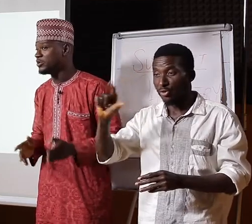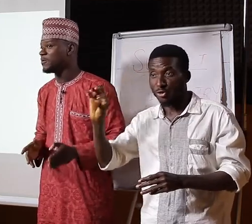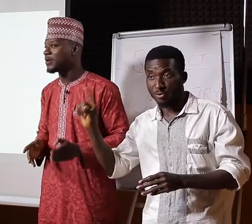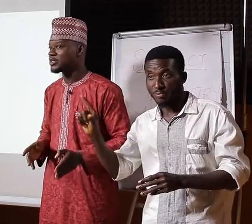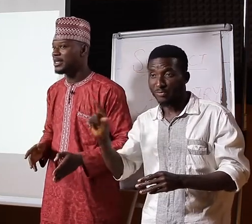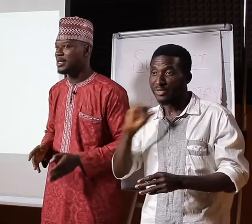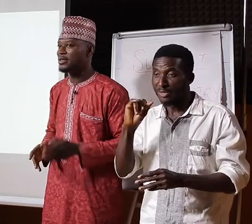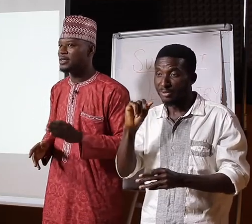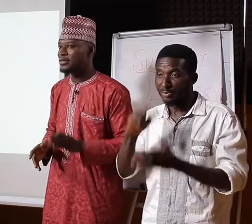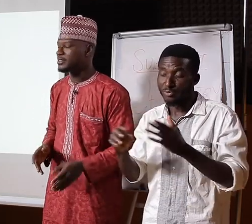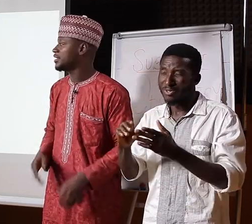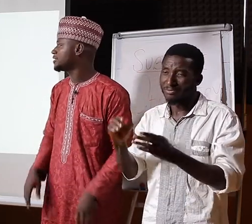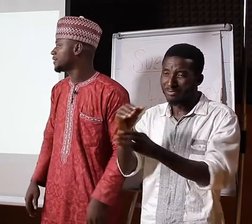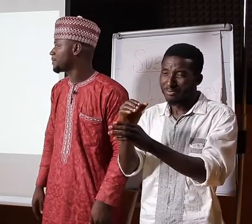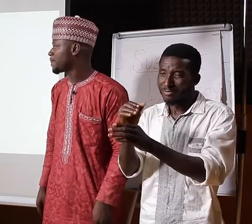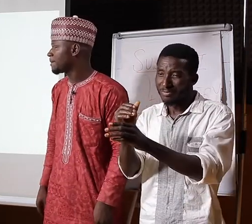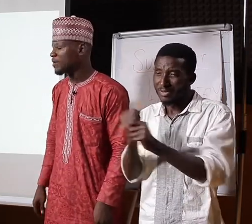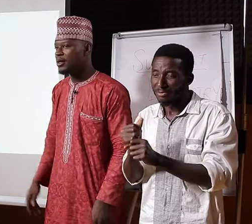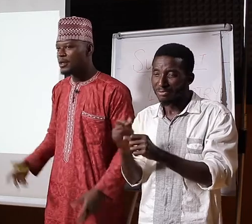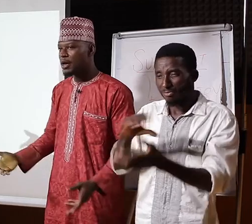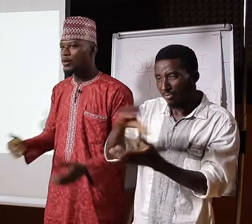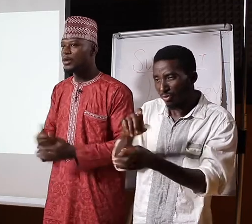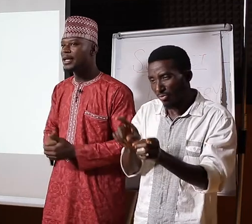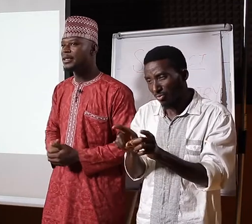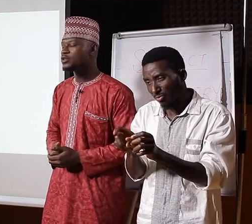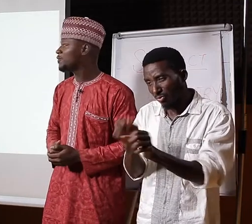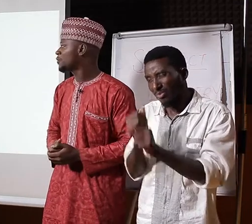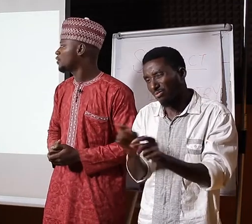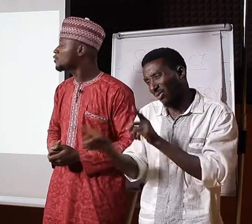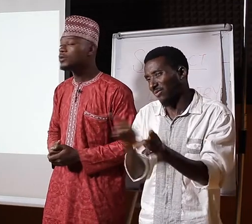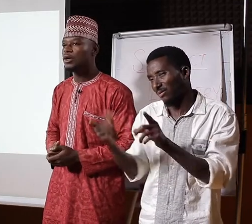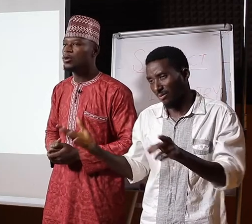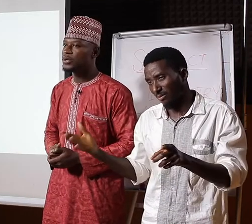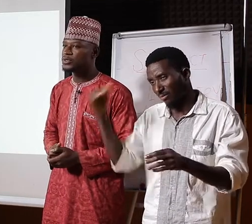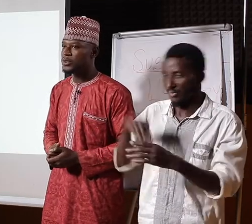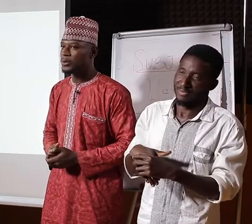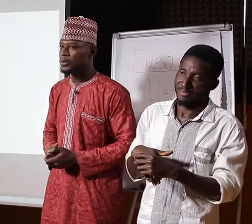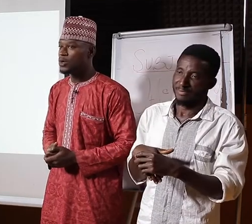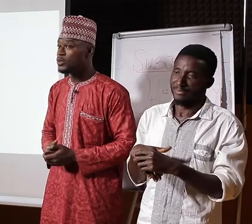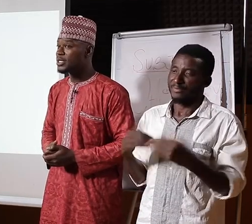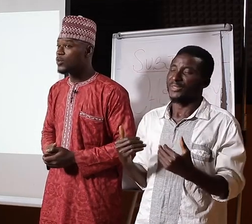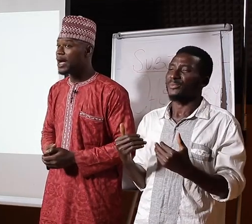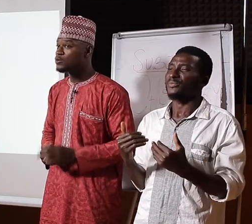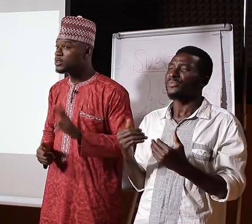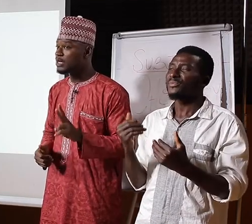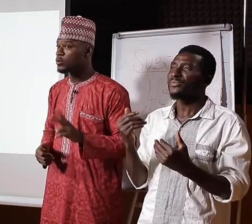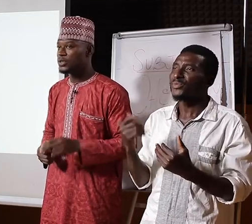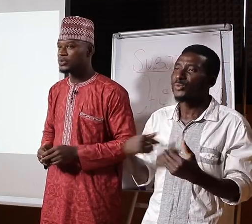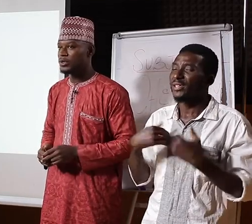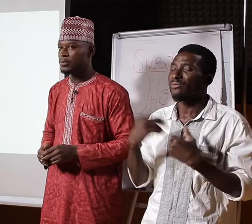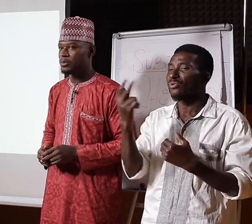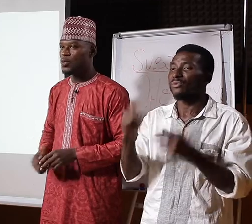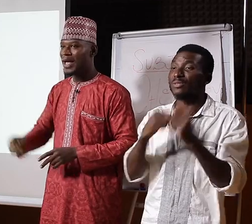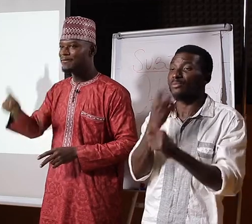by the use of fractional distillation. Now, under the nature of crude oil or petroleum, we said we have two types